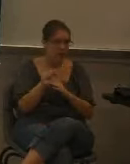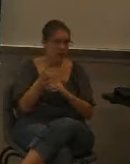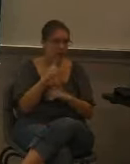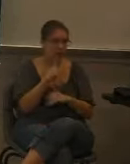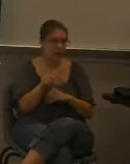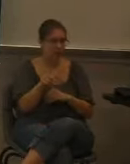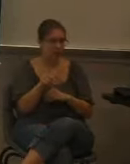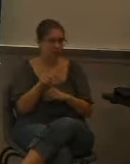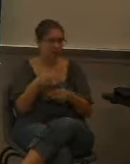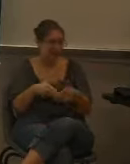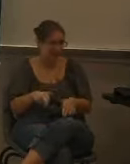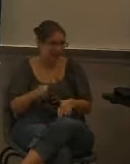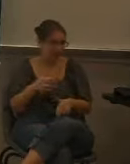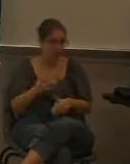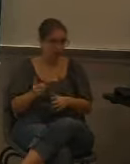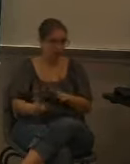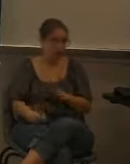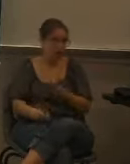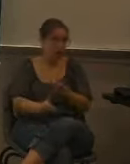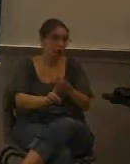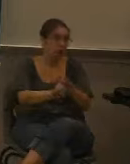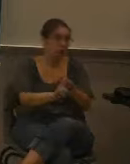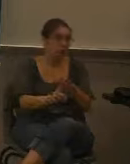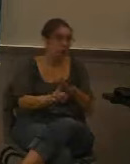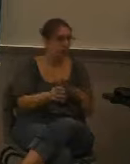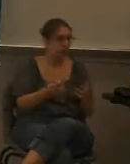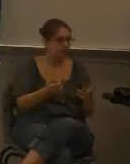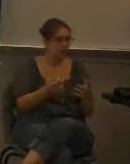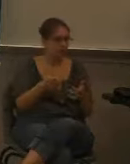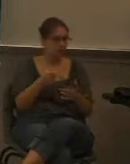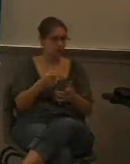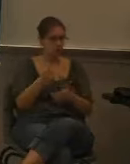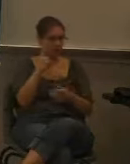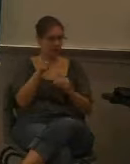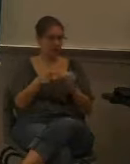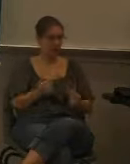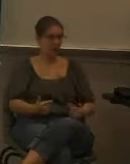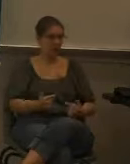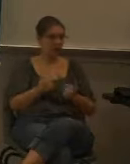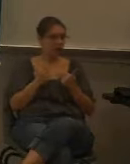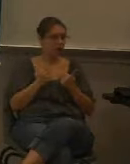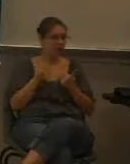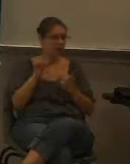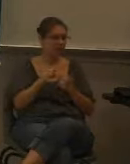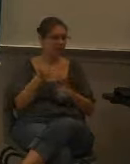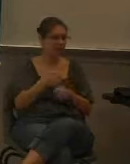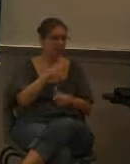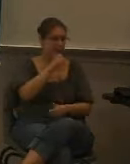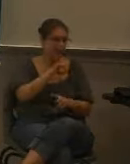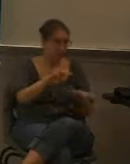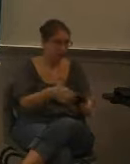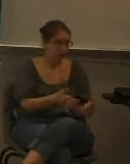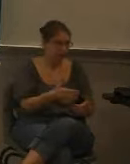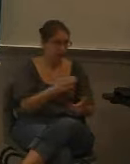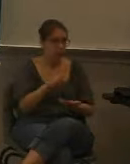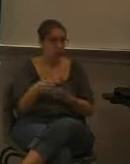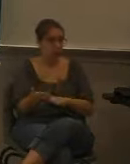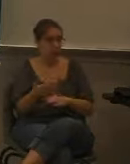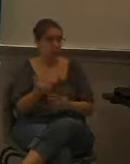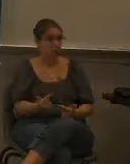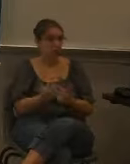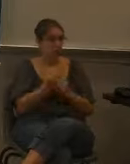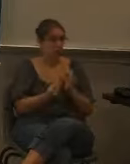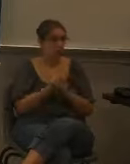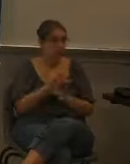about survivorship of each age class, and mortality, survivorship, and